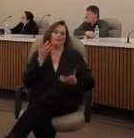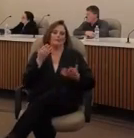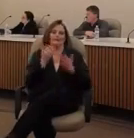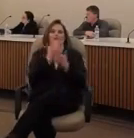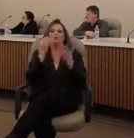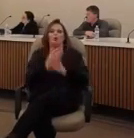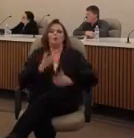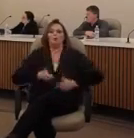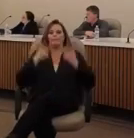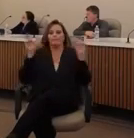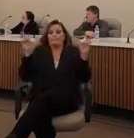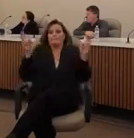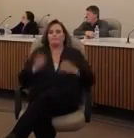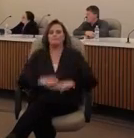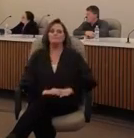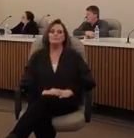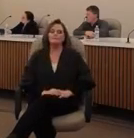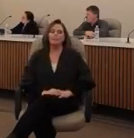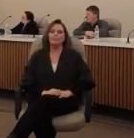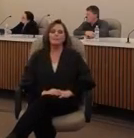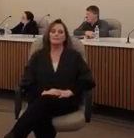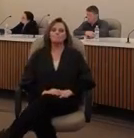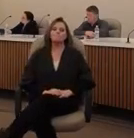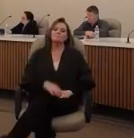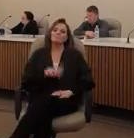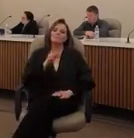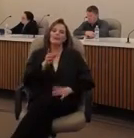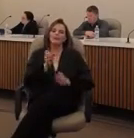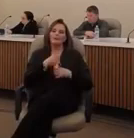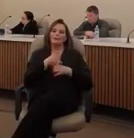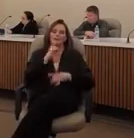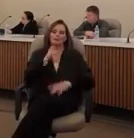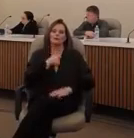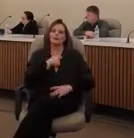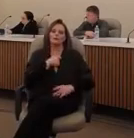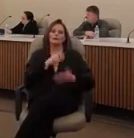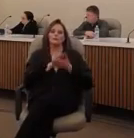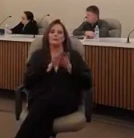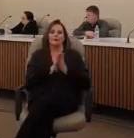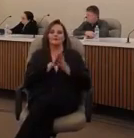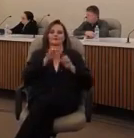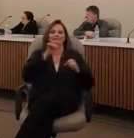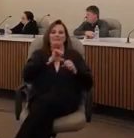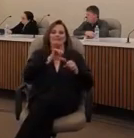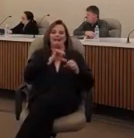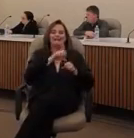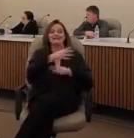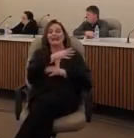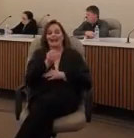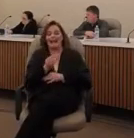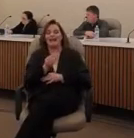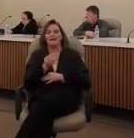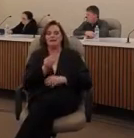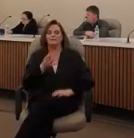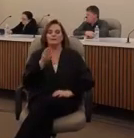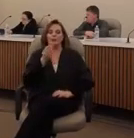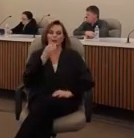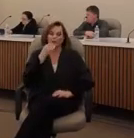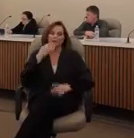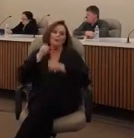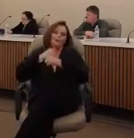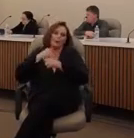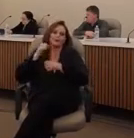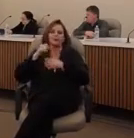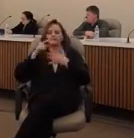kind of restore the viability of a gas station at this location. So I would point out that